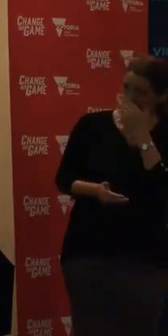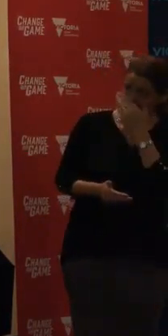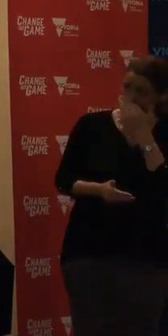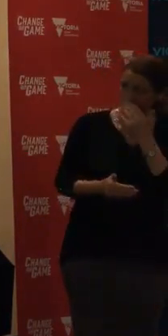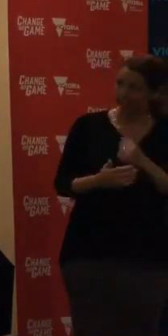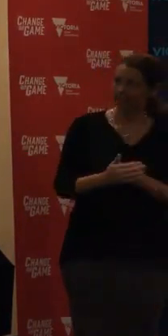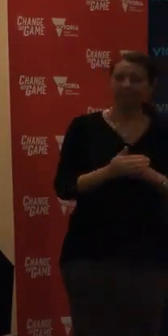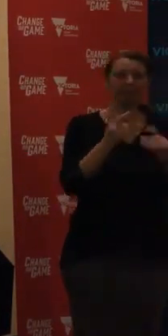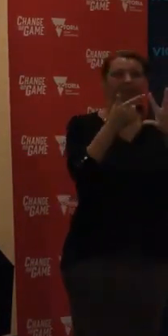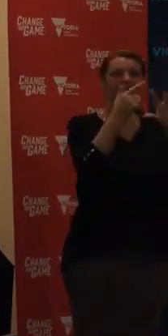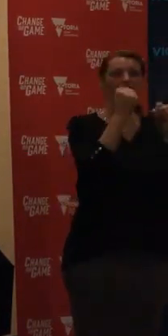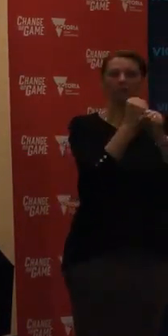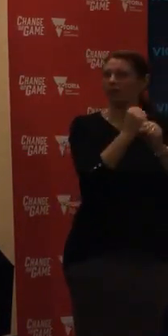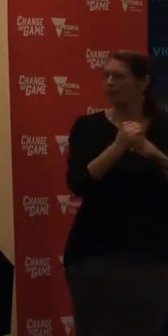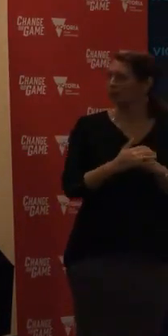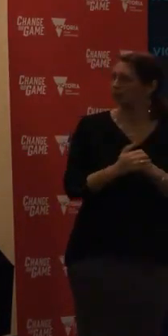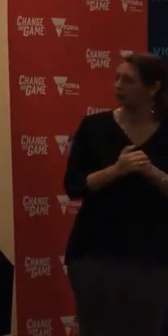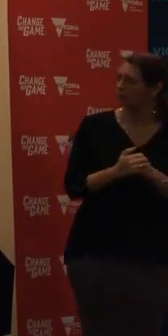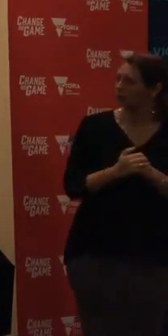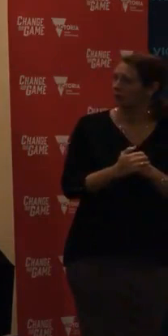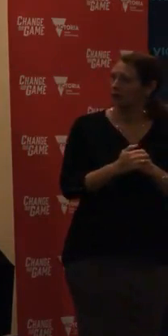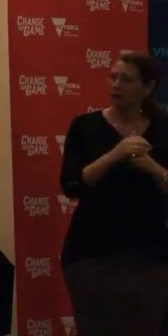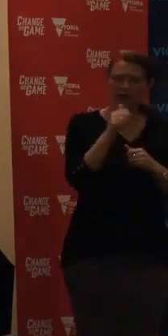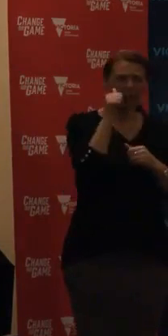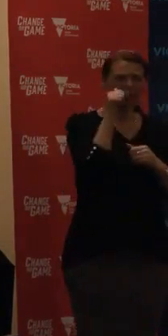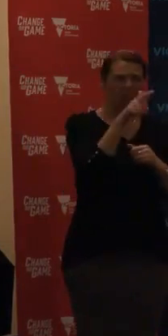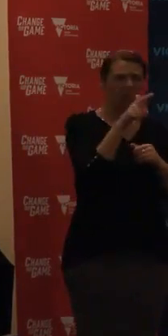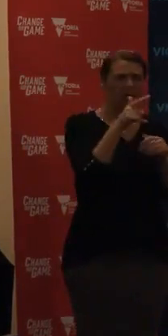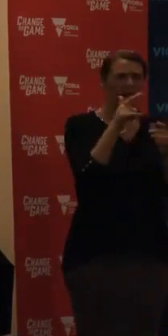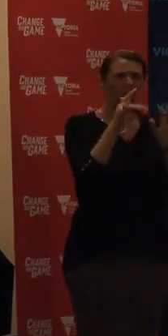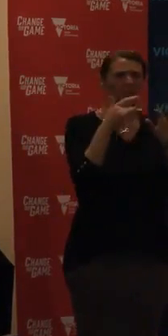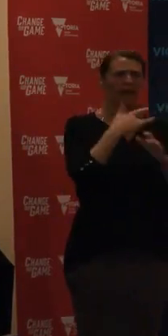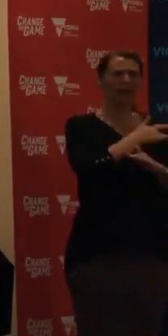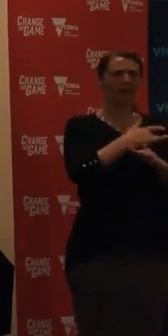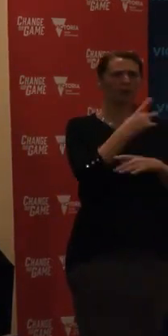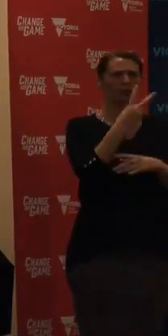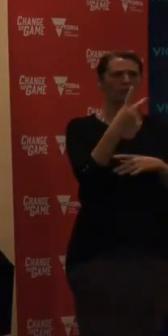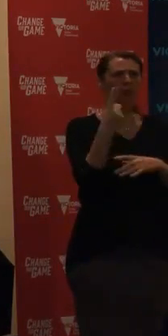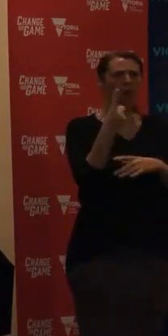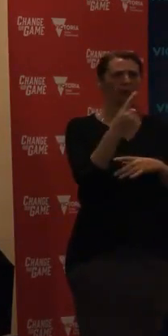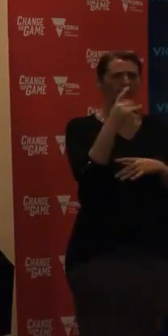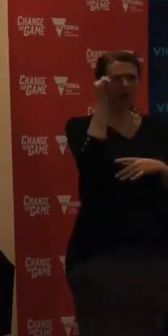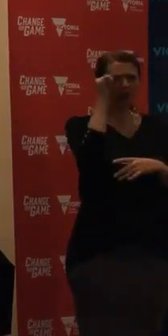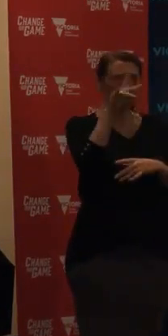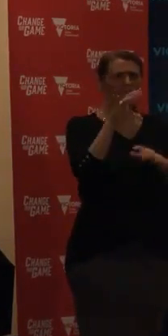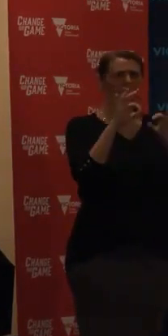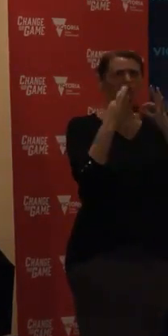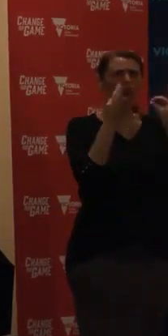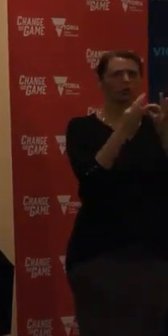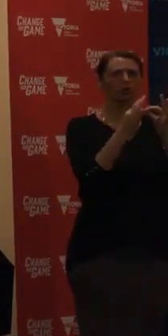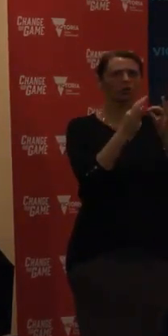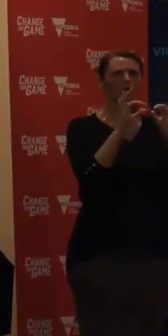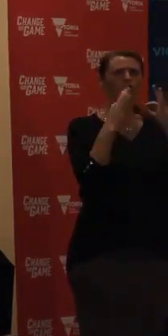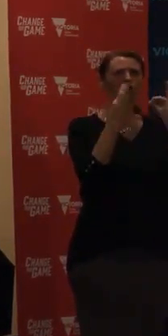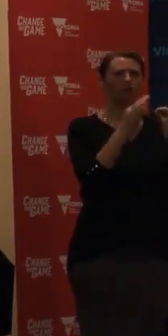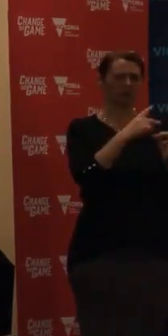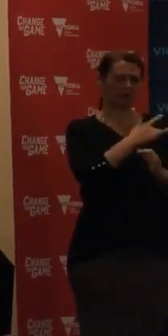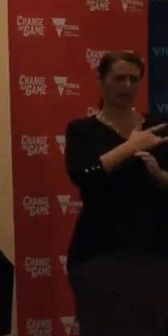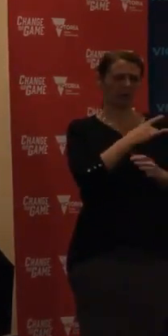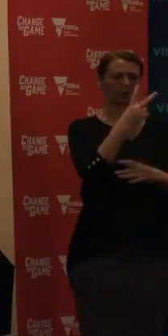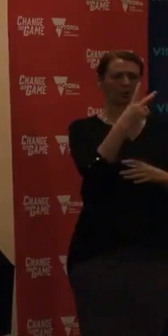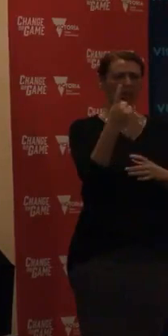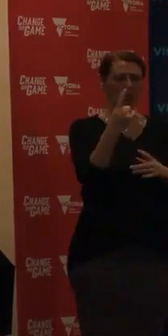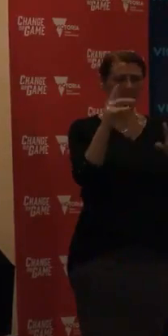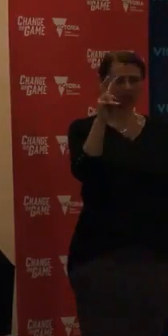Quick example from Emotion 21. Some of you may be well aware of this organisation. They've been an NDIS member or organisational associate for some